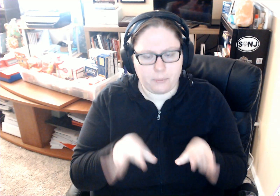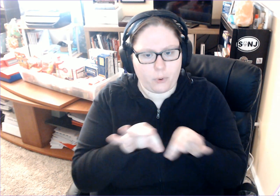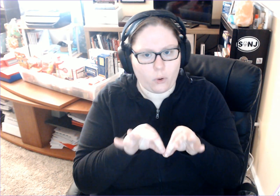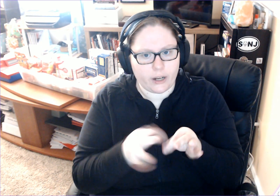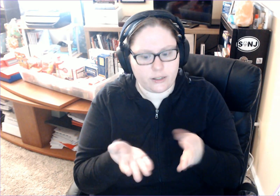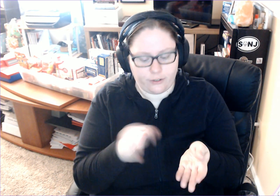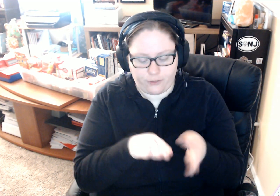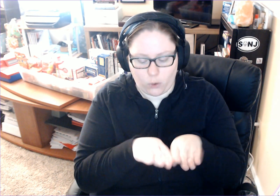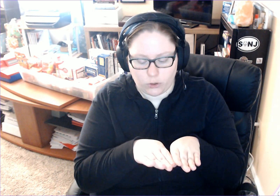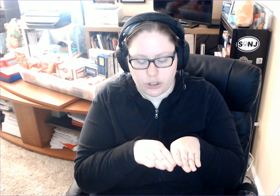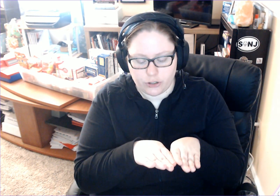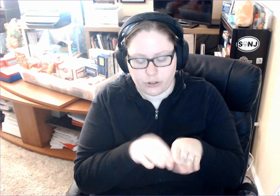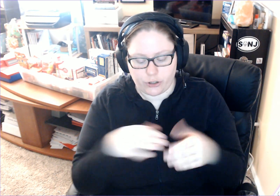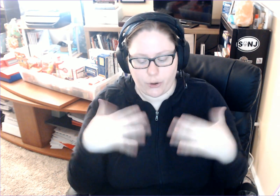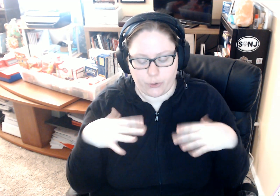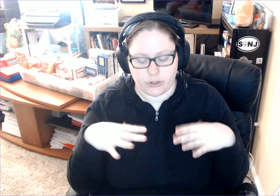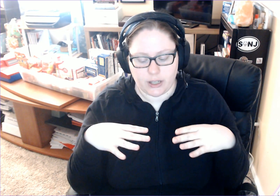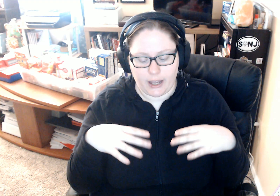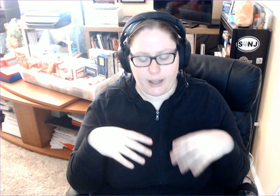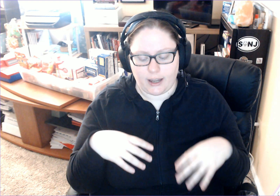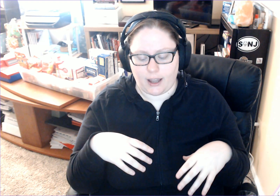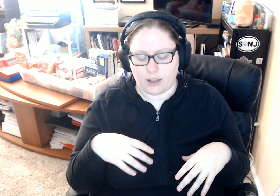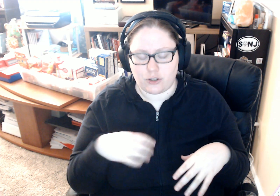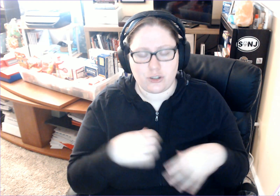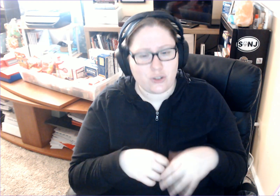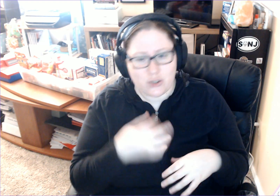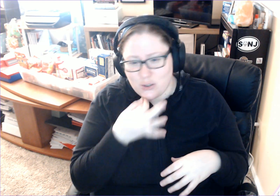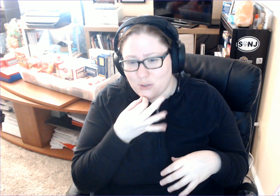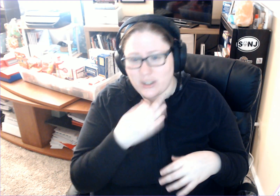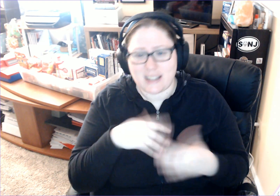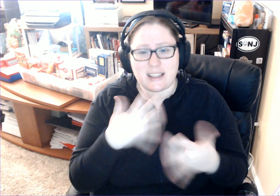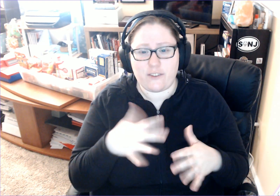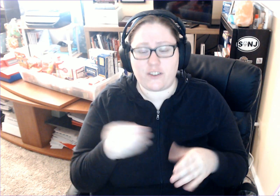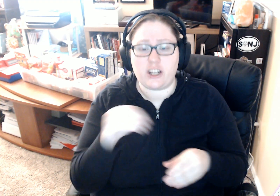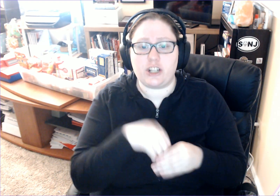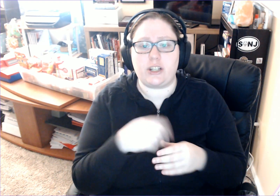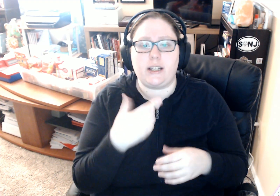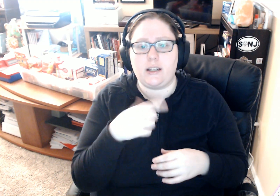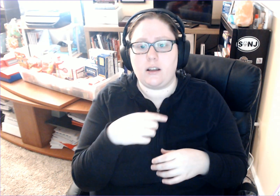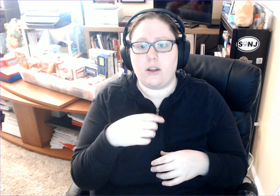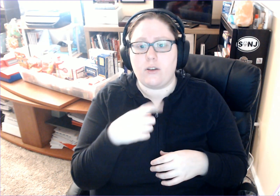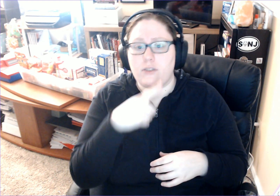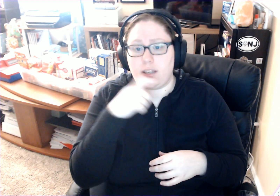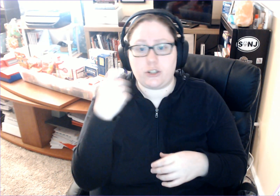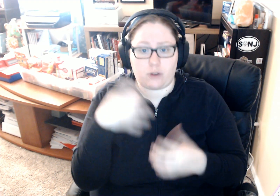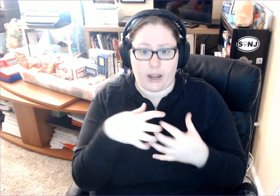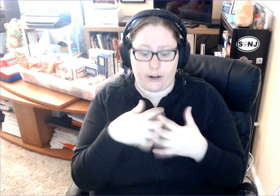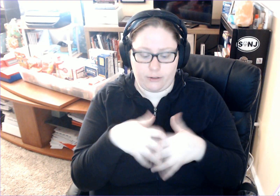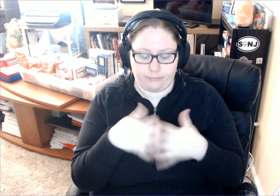to fold your clothes as soon as they finish in the dryer?